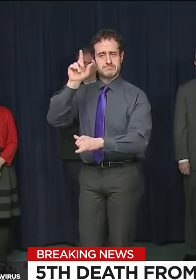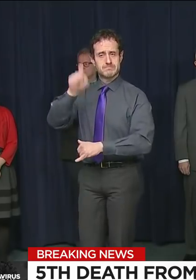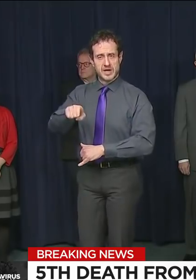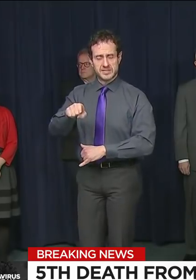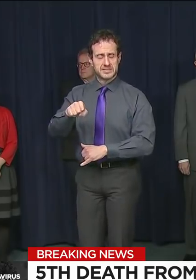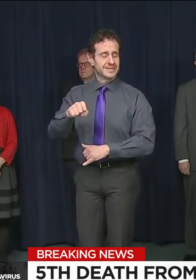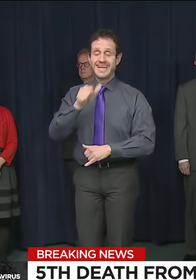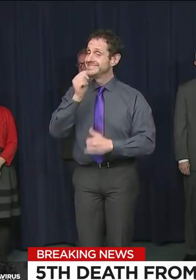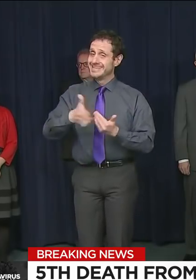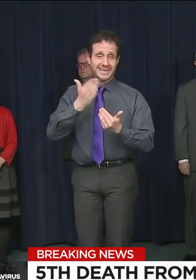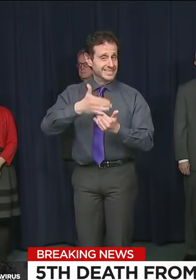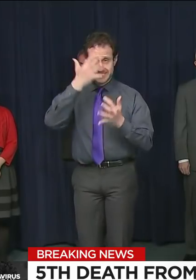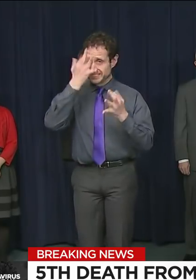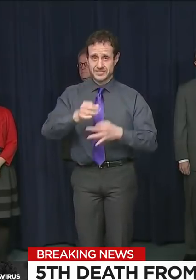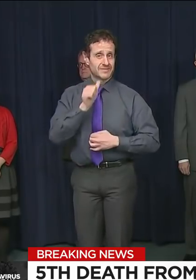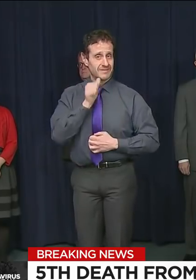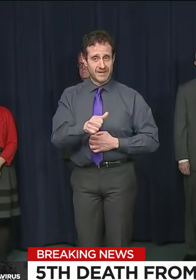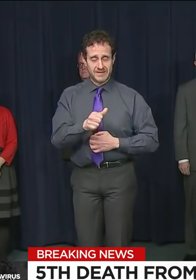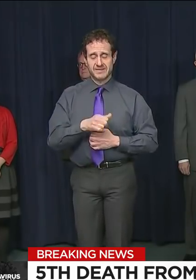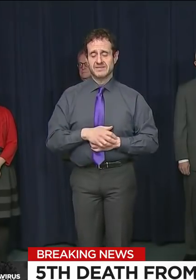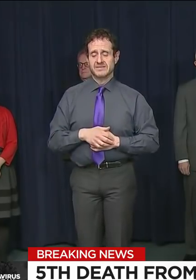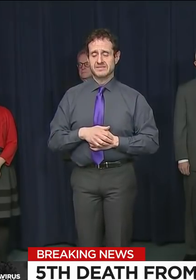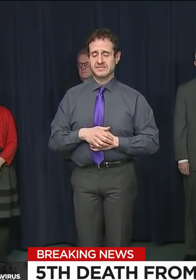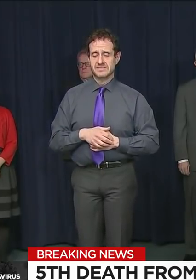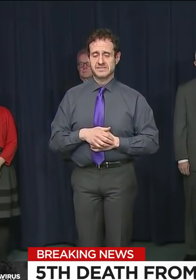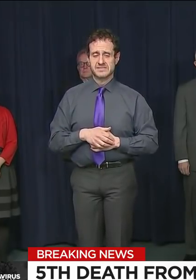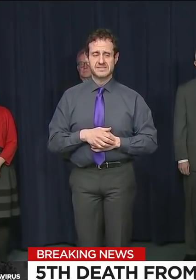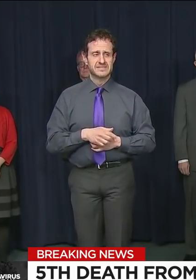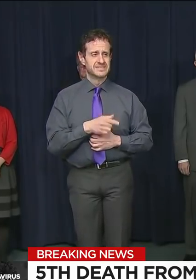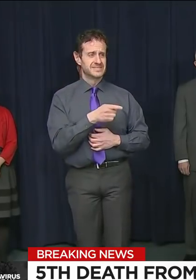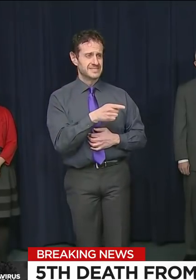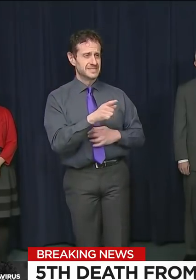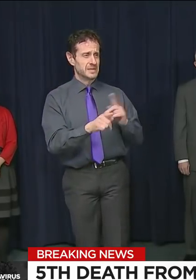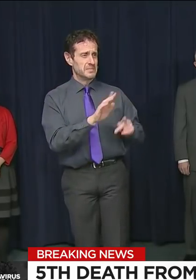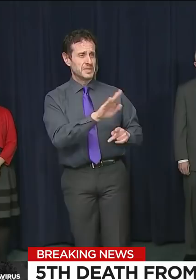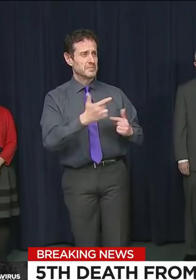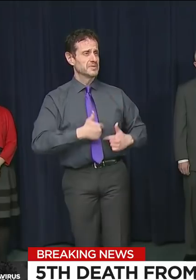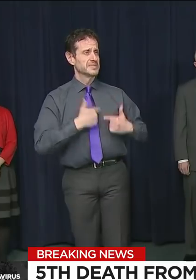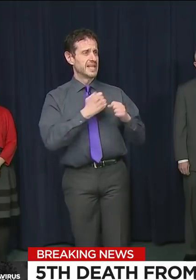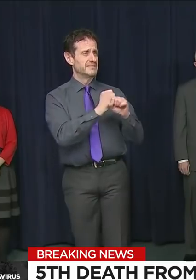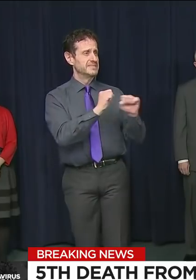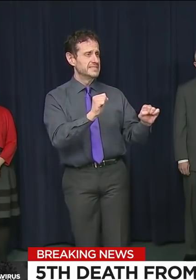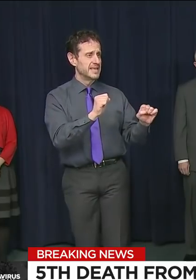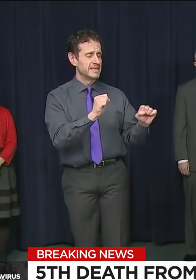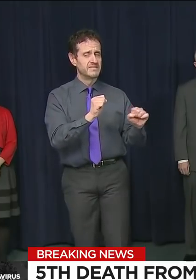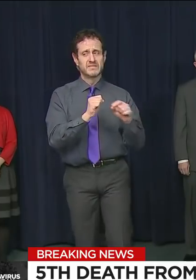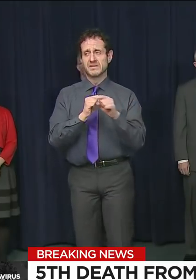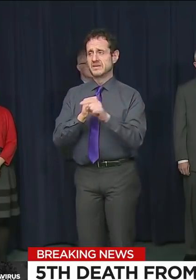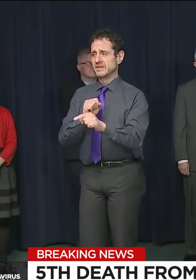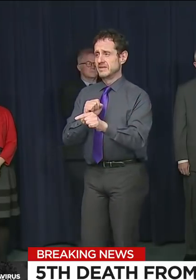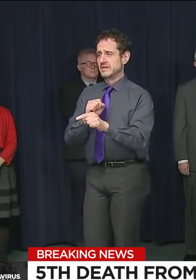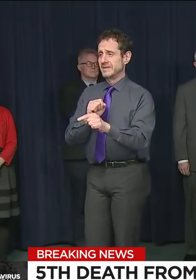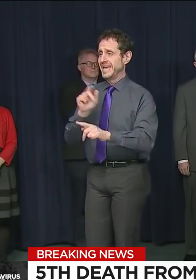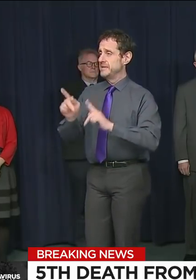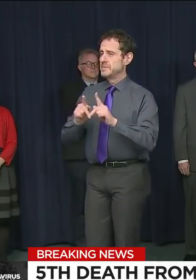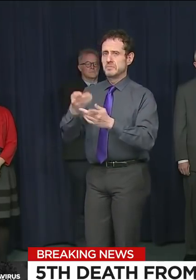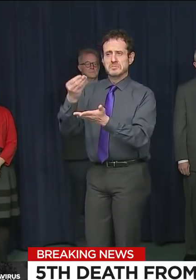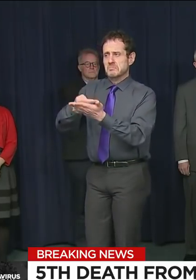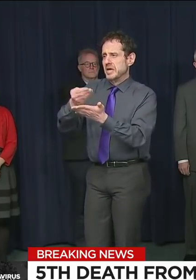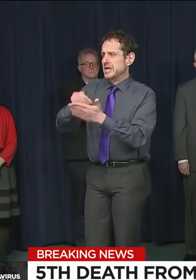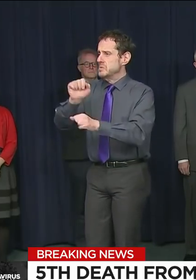some cases, I am choosing between saving people's lives and saving people's